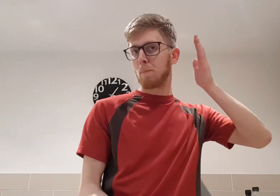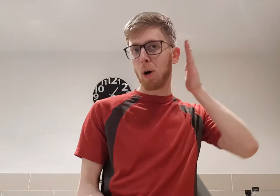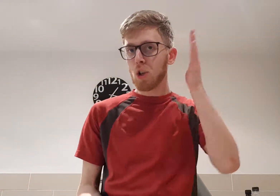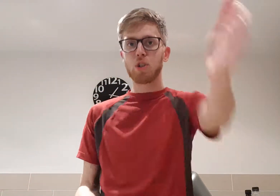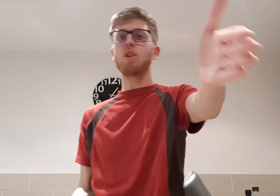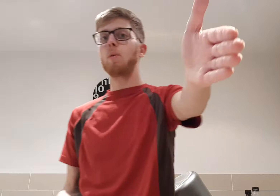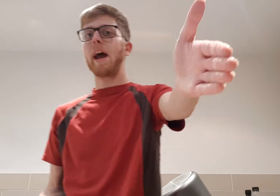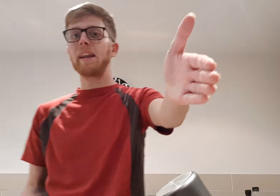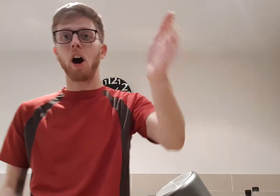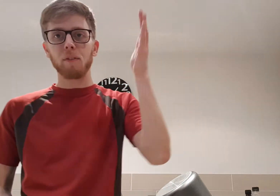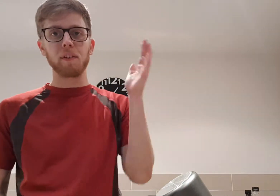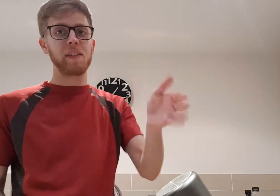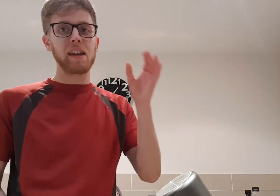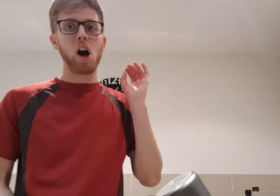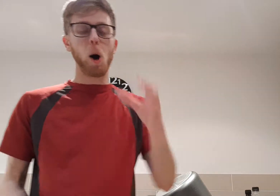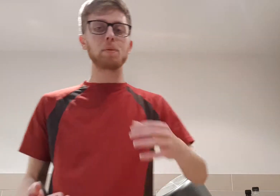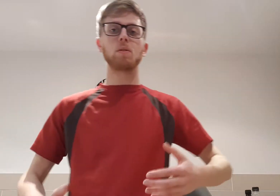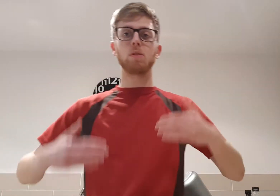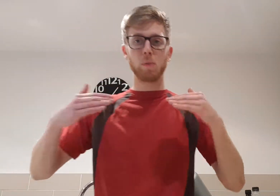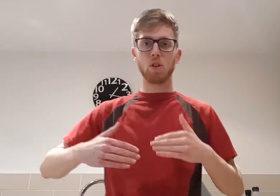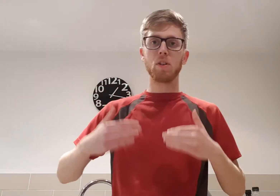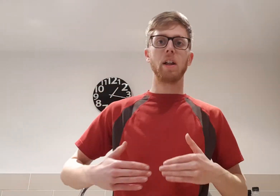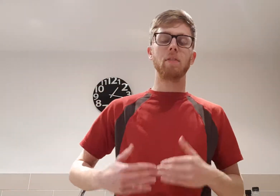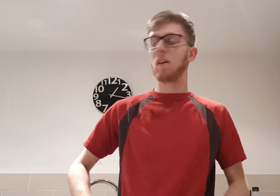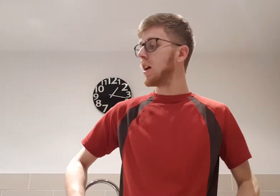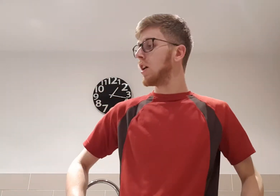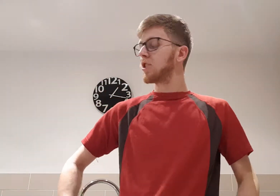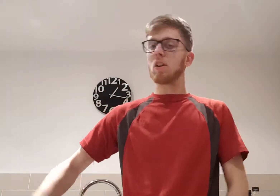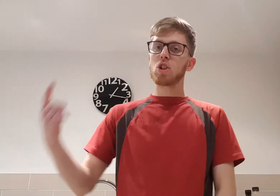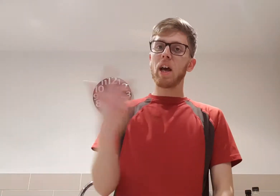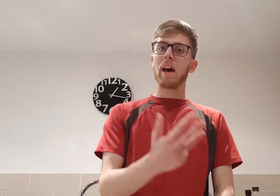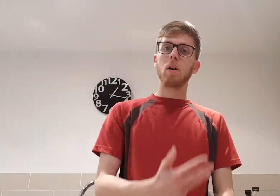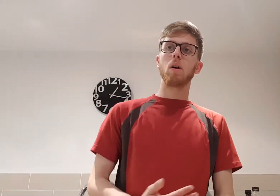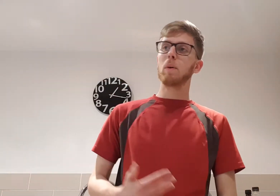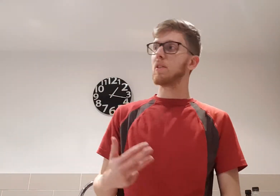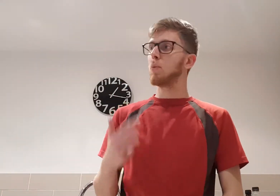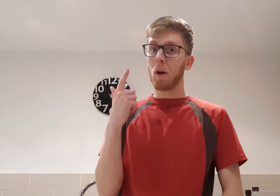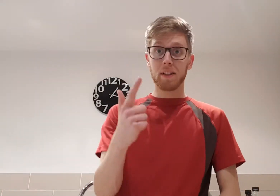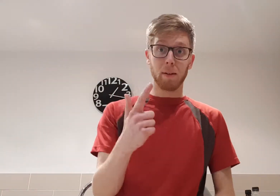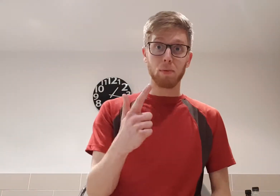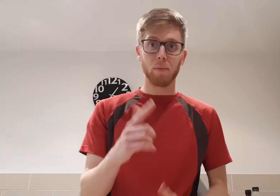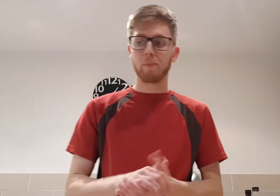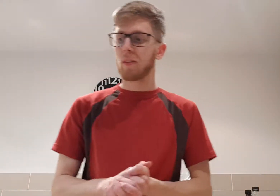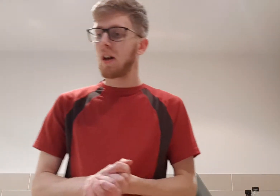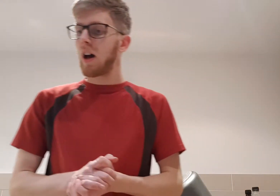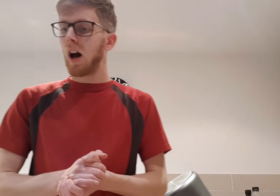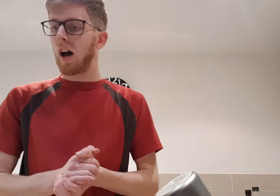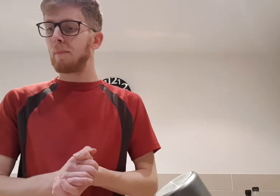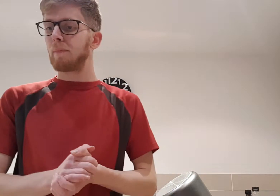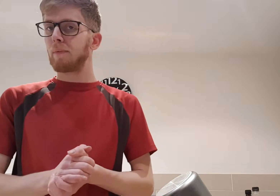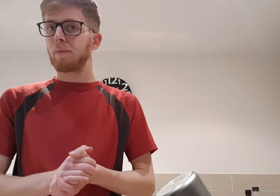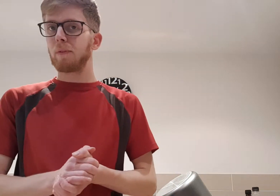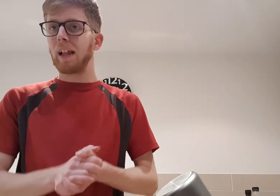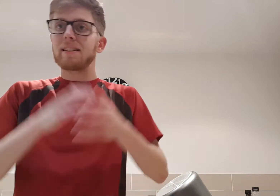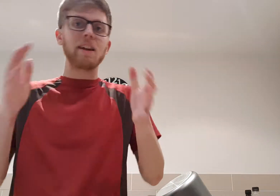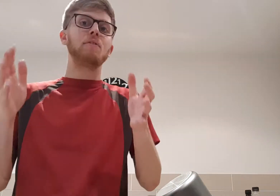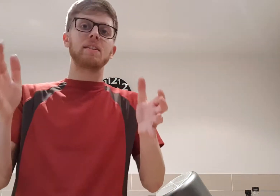push through any of the obstacles which are in your life. So I'll just share with you one example. Let's say, for